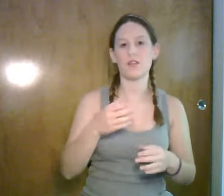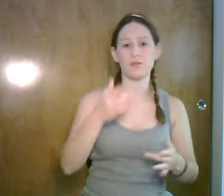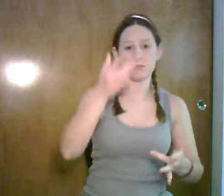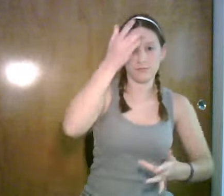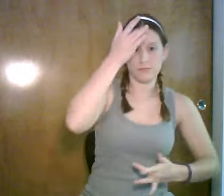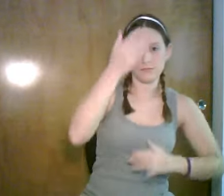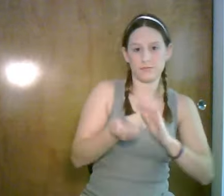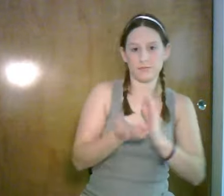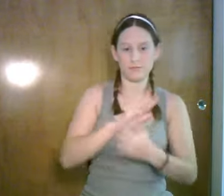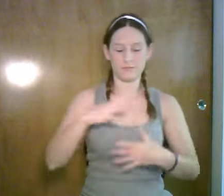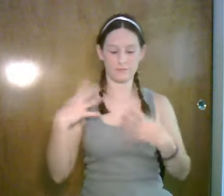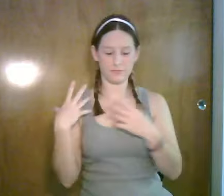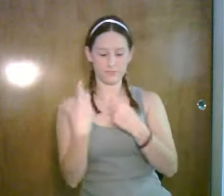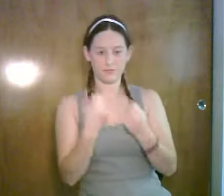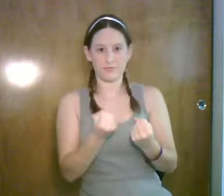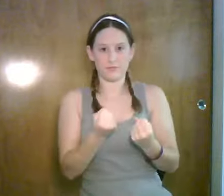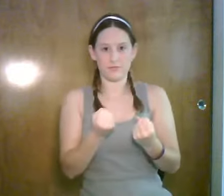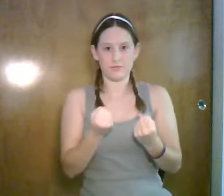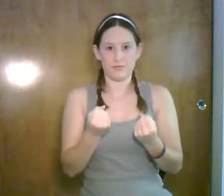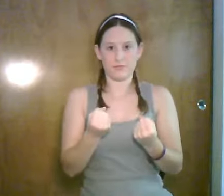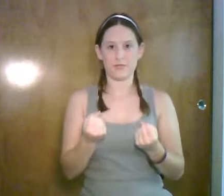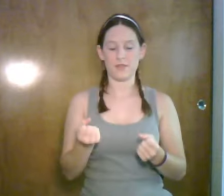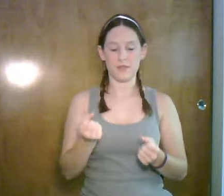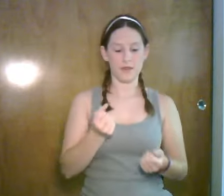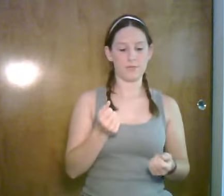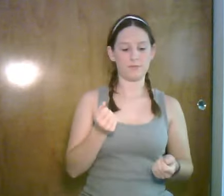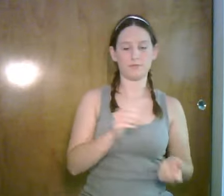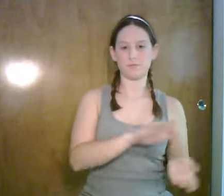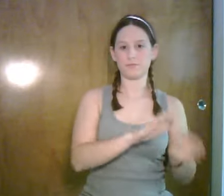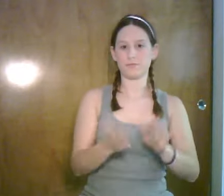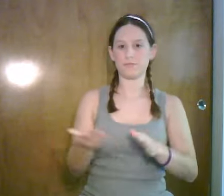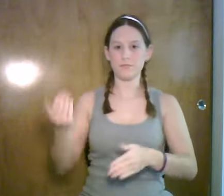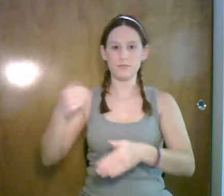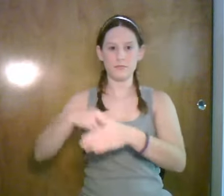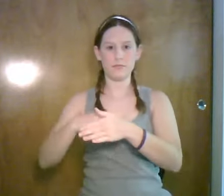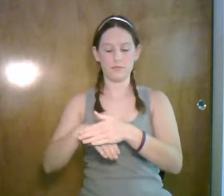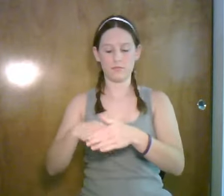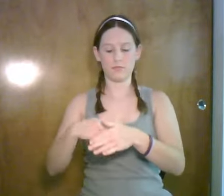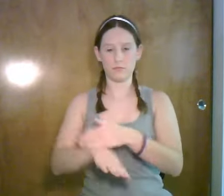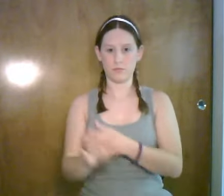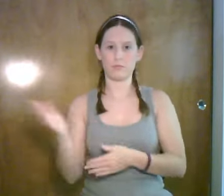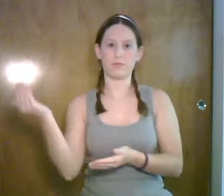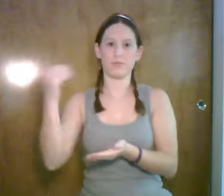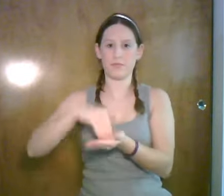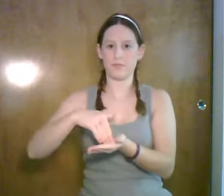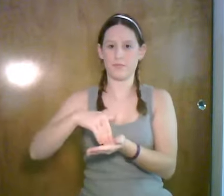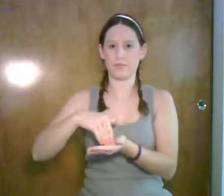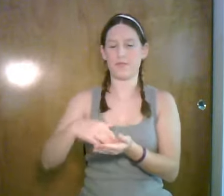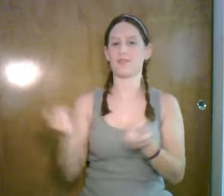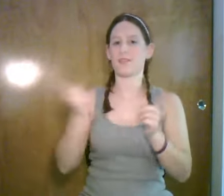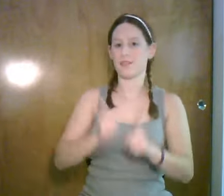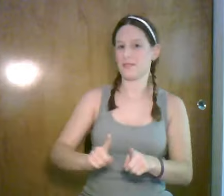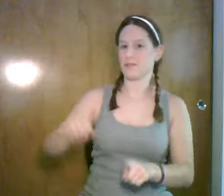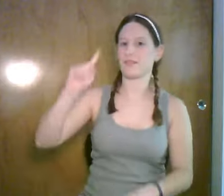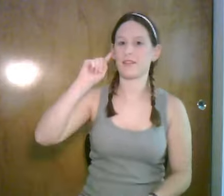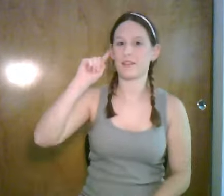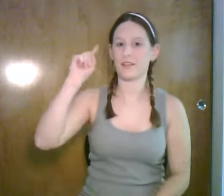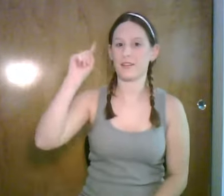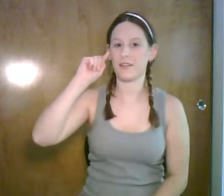healed and the dead are raised At the sound